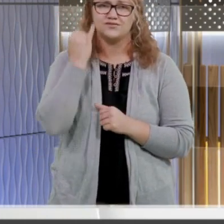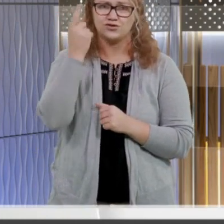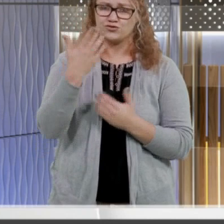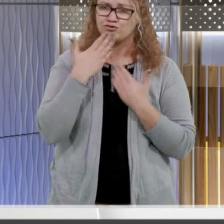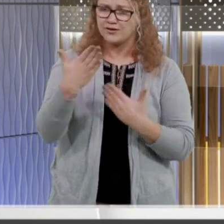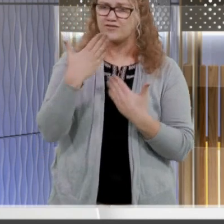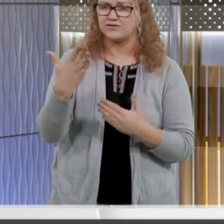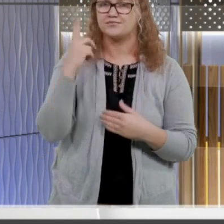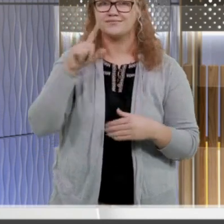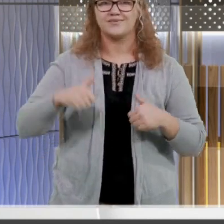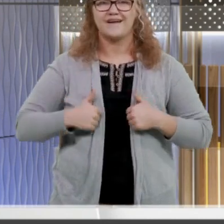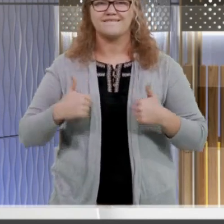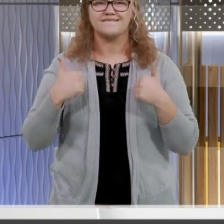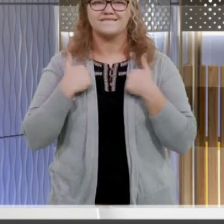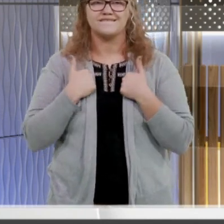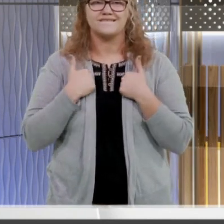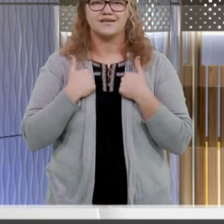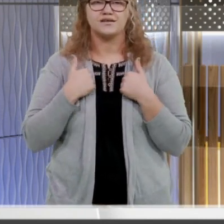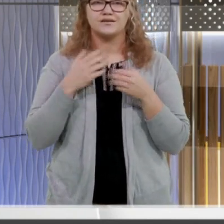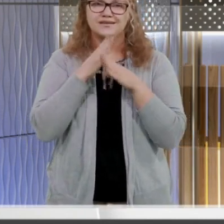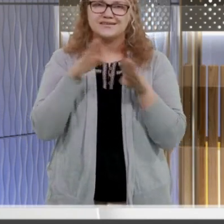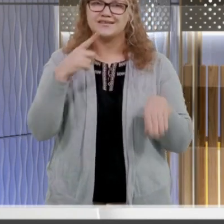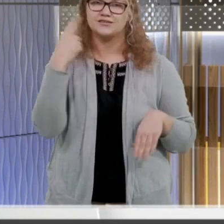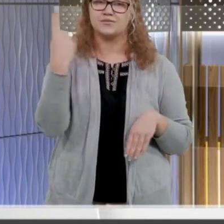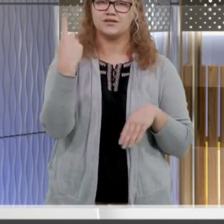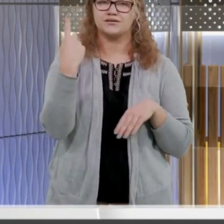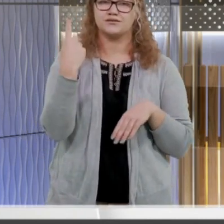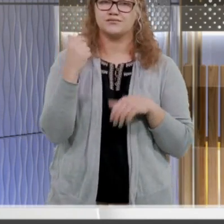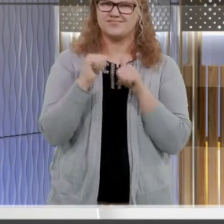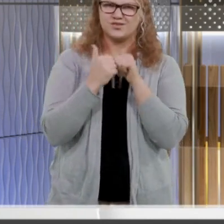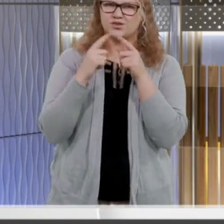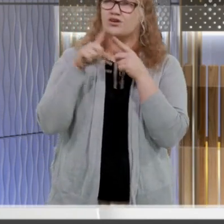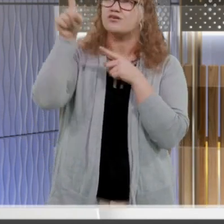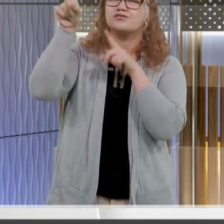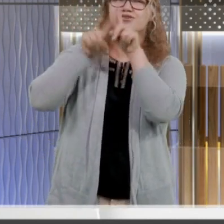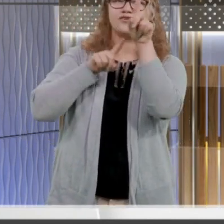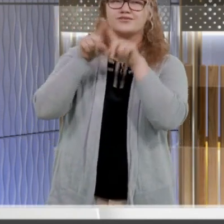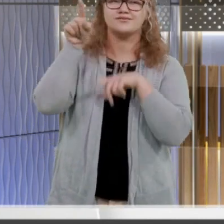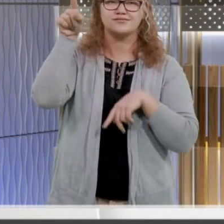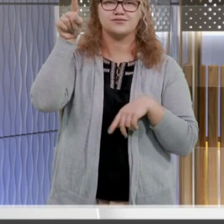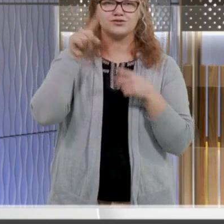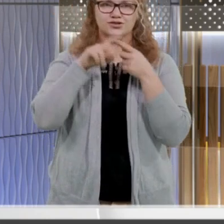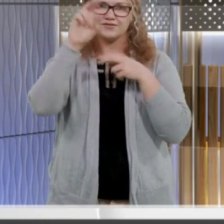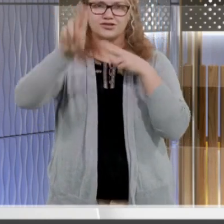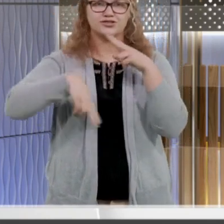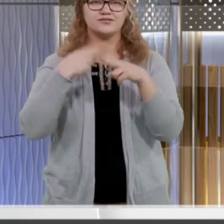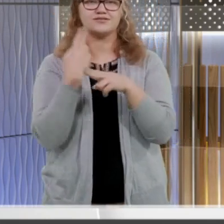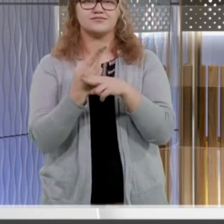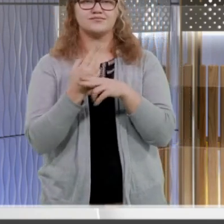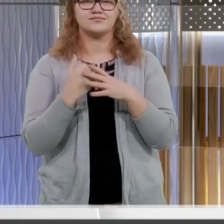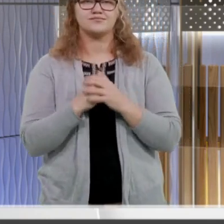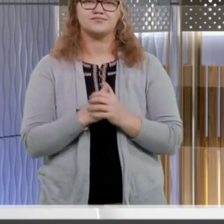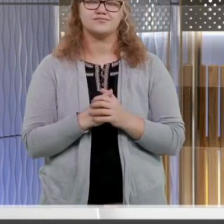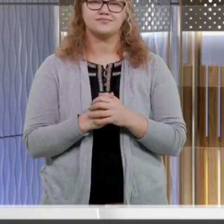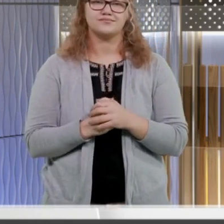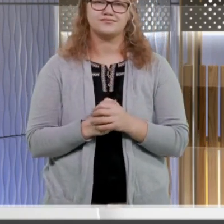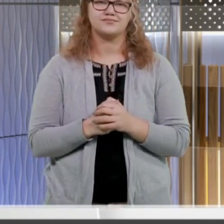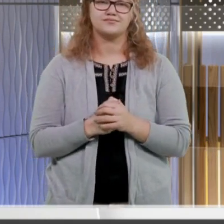And if you're grateful for being alive, quietly say something to the stars, to the universe.